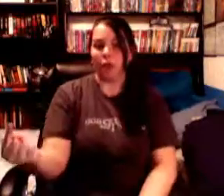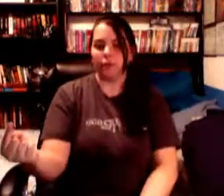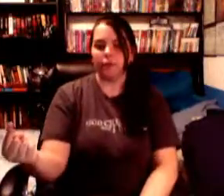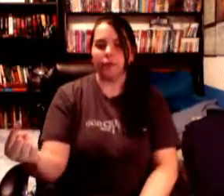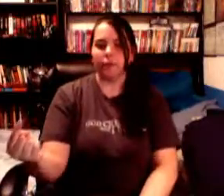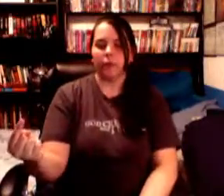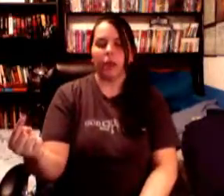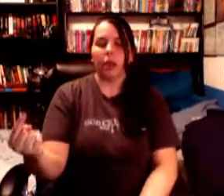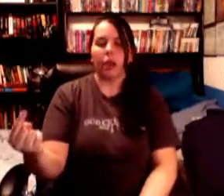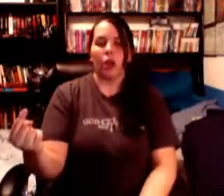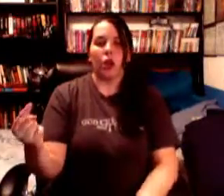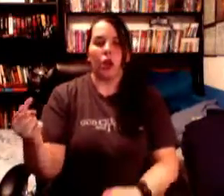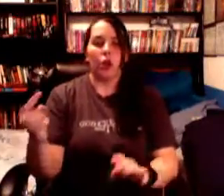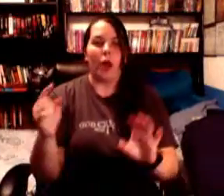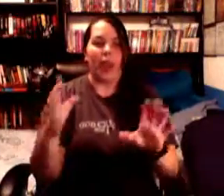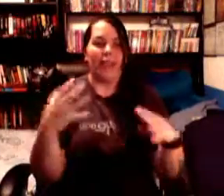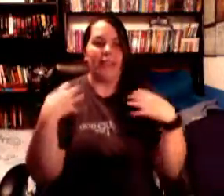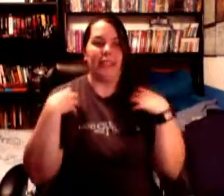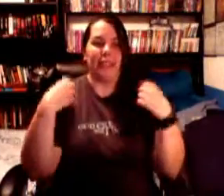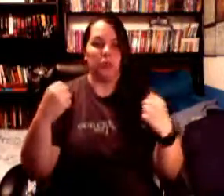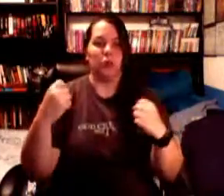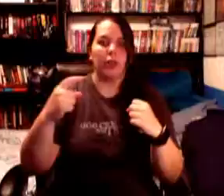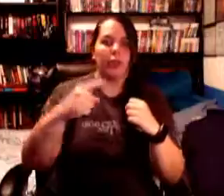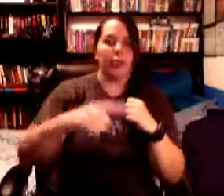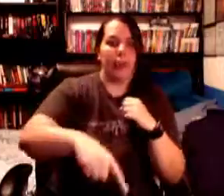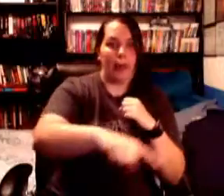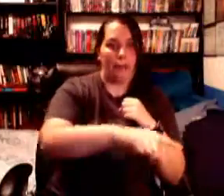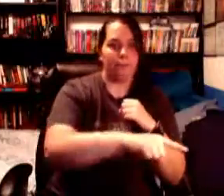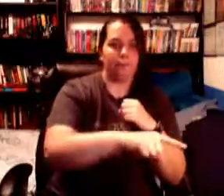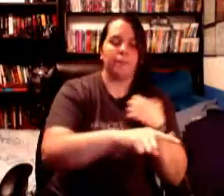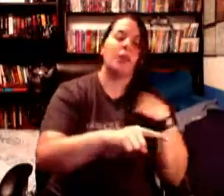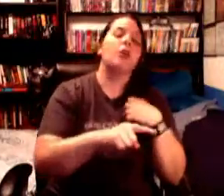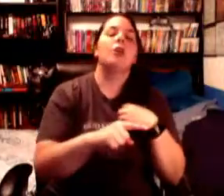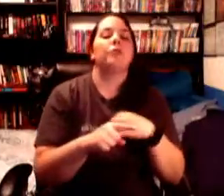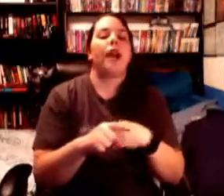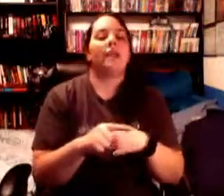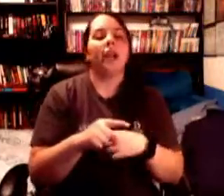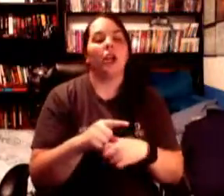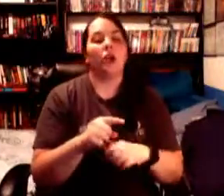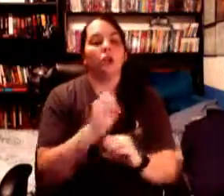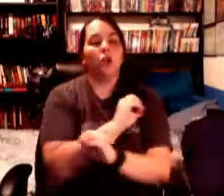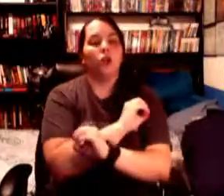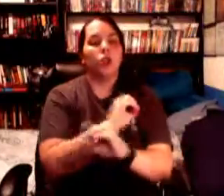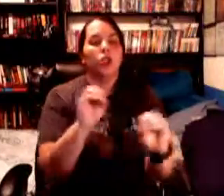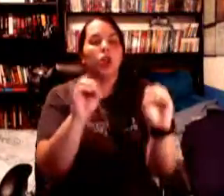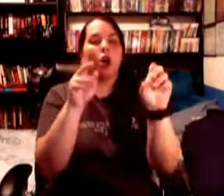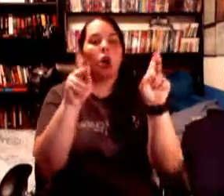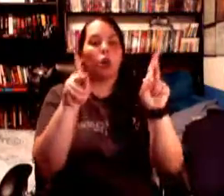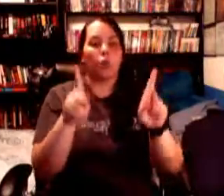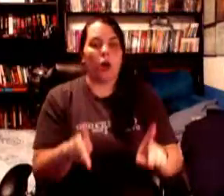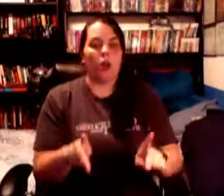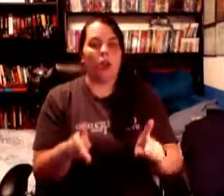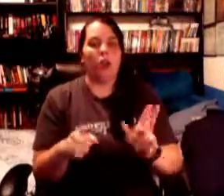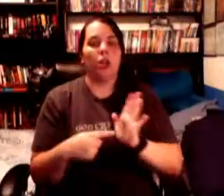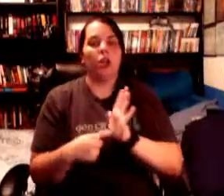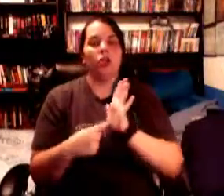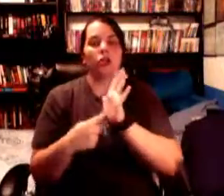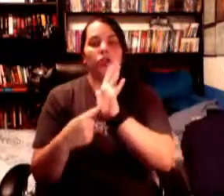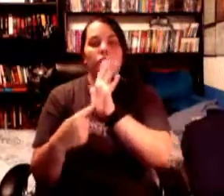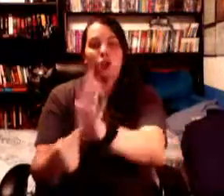one who had healed them. So that line goes, no one